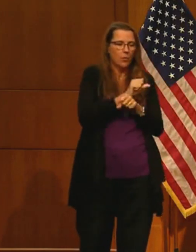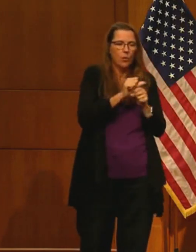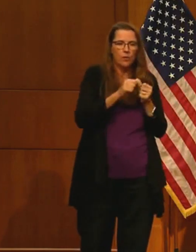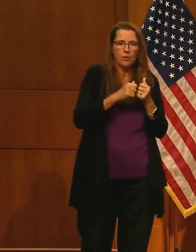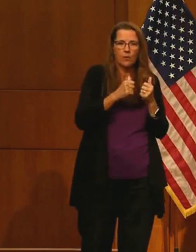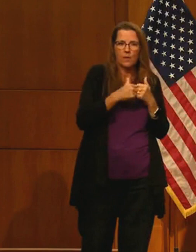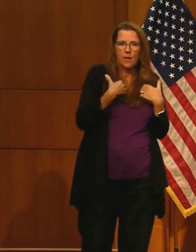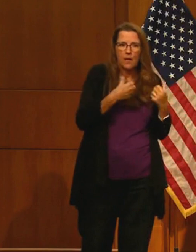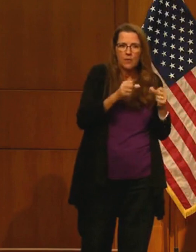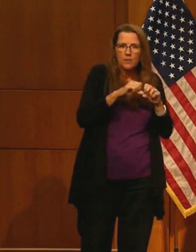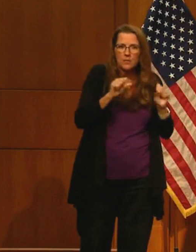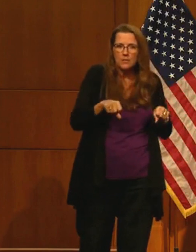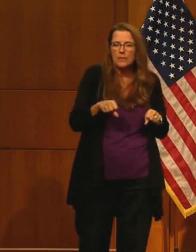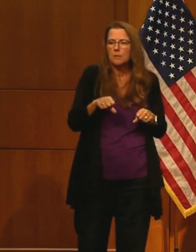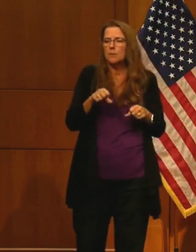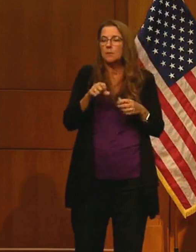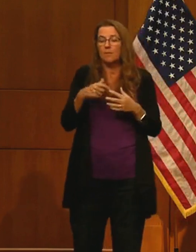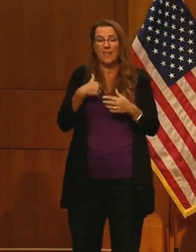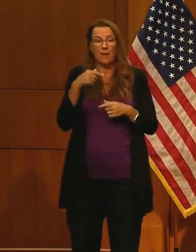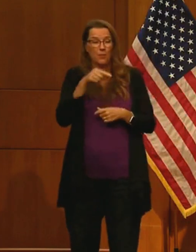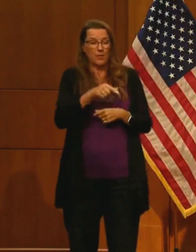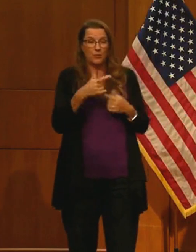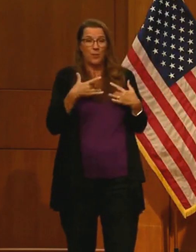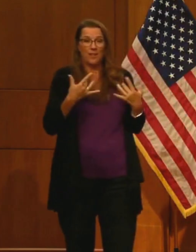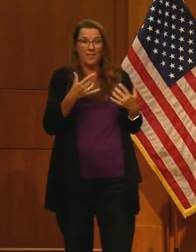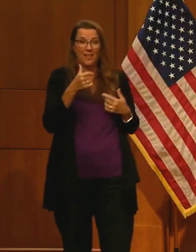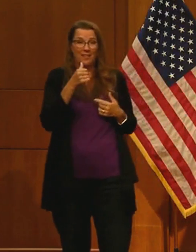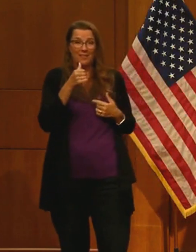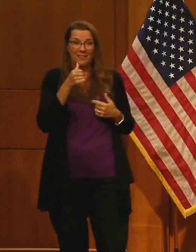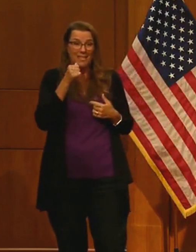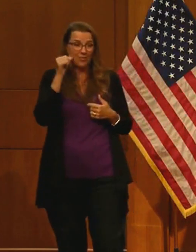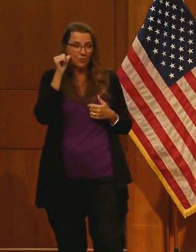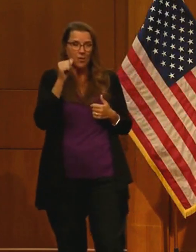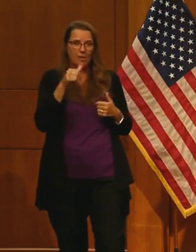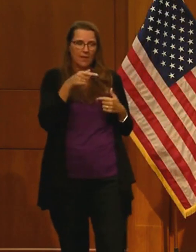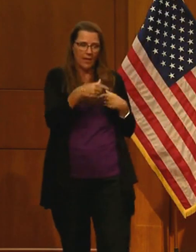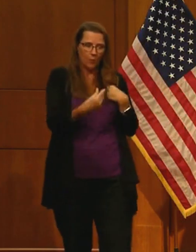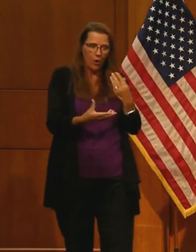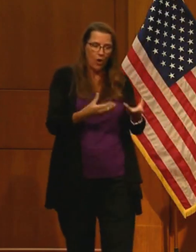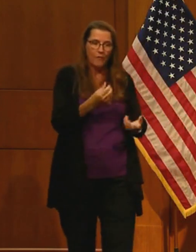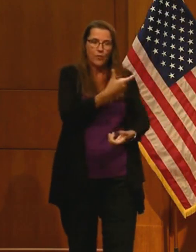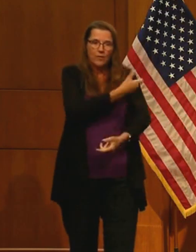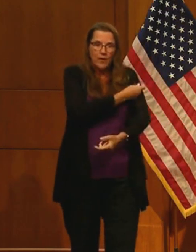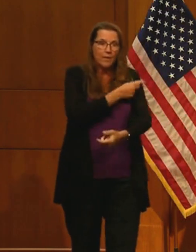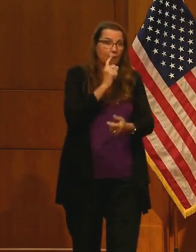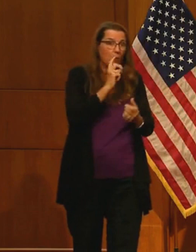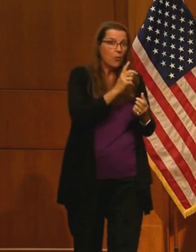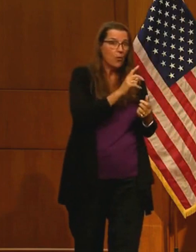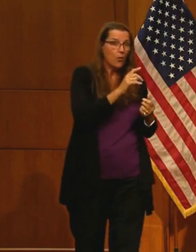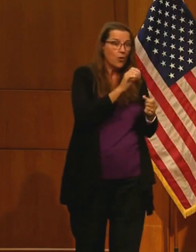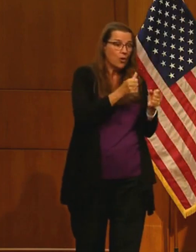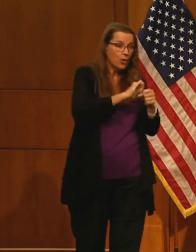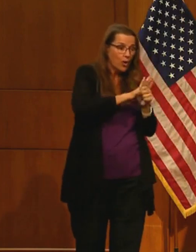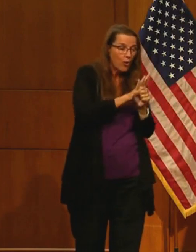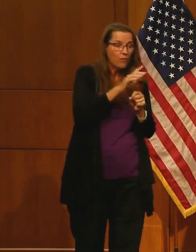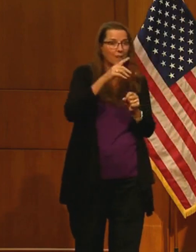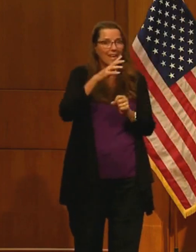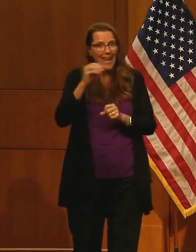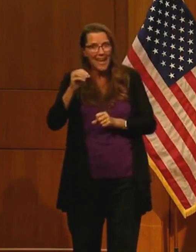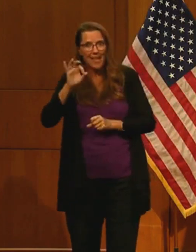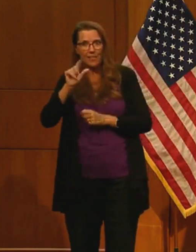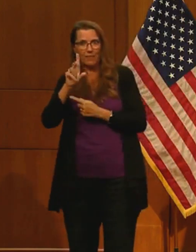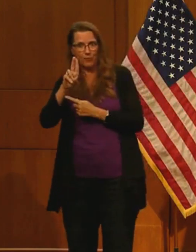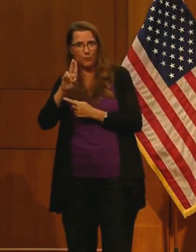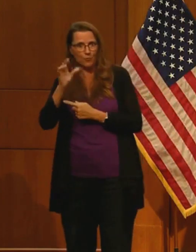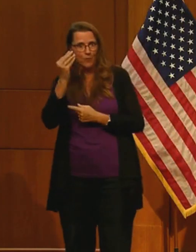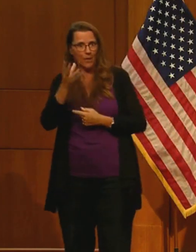was just at an event yesterday where a healthcare system was out there offering vaccinations, both for COVID and the flu, by the way.